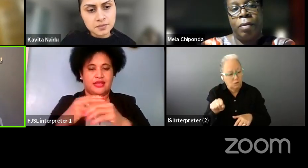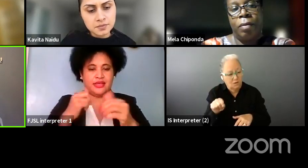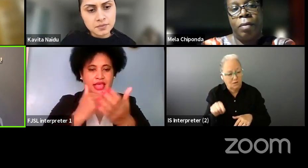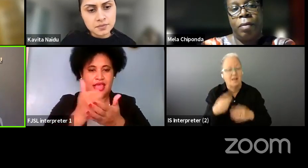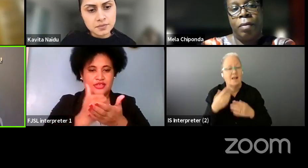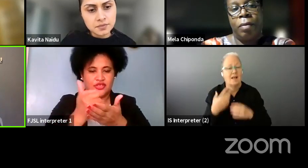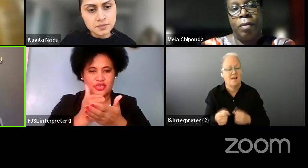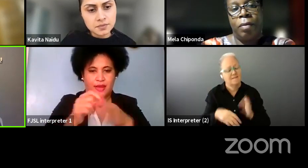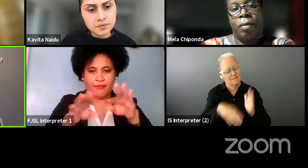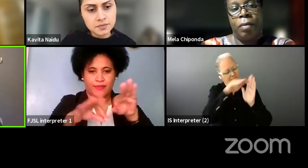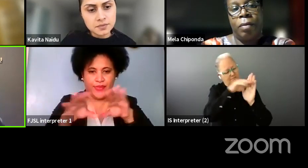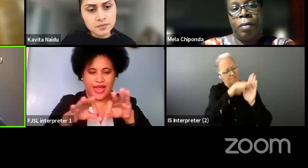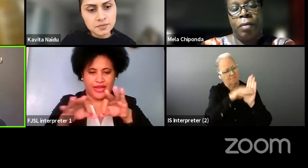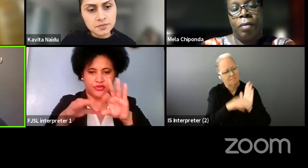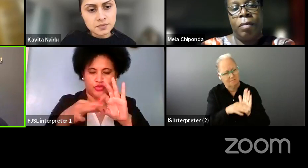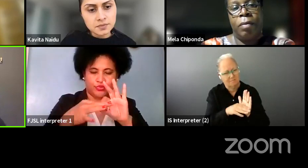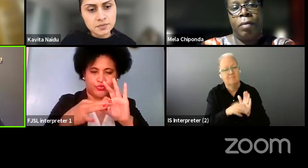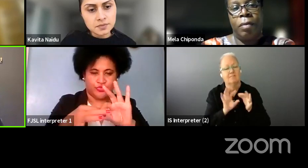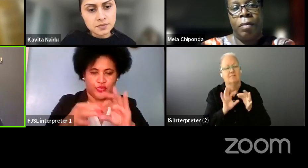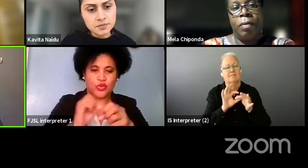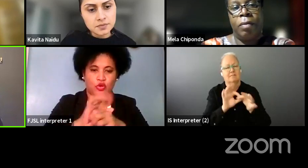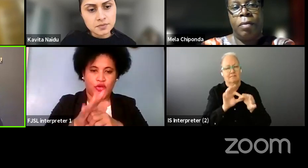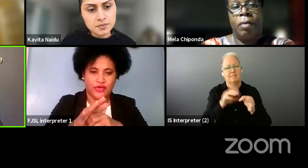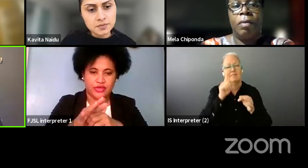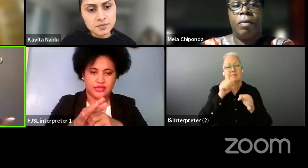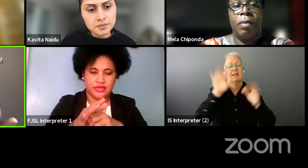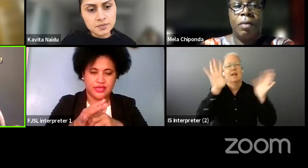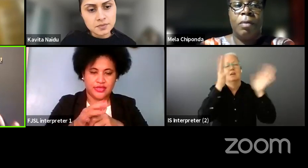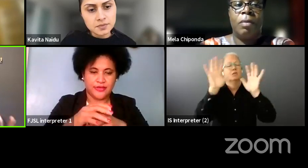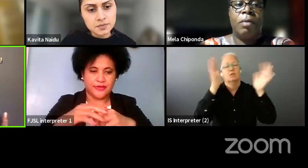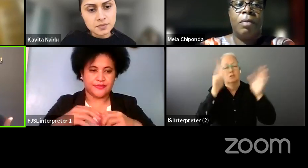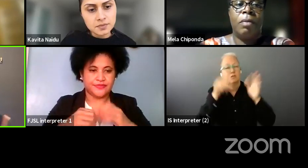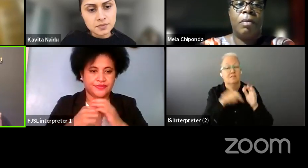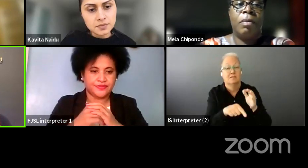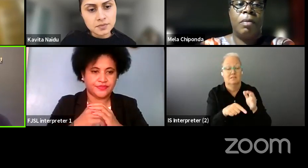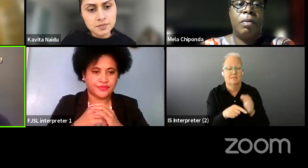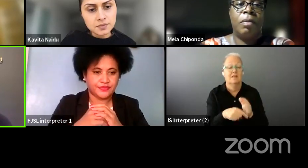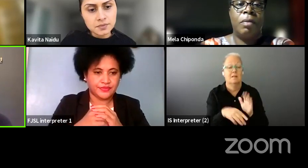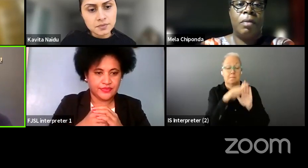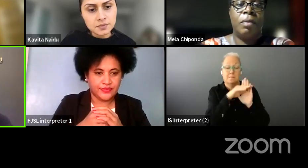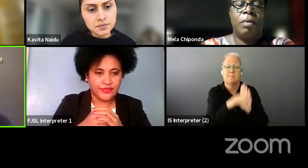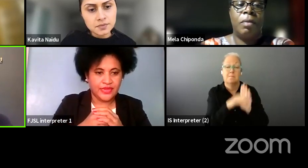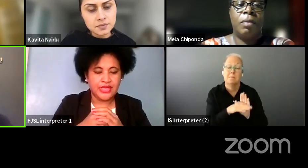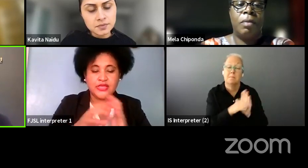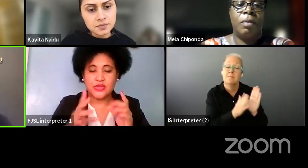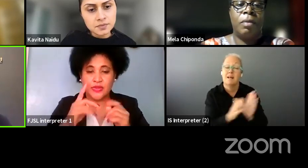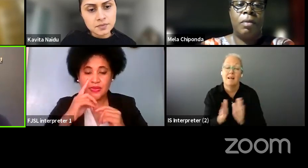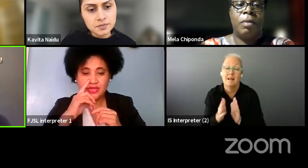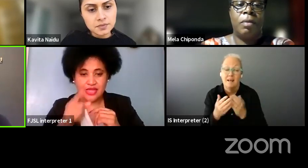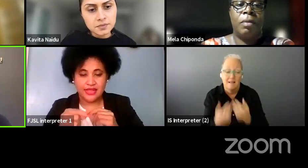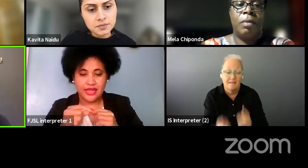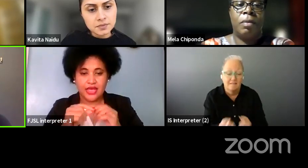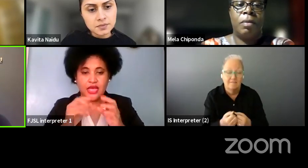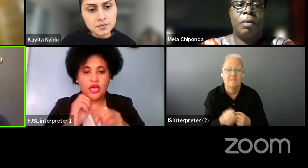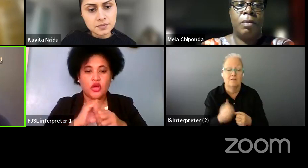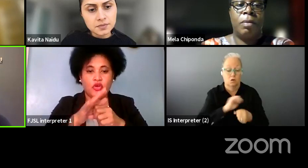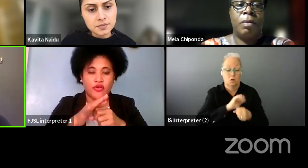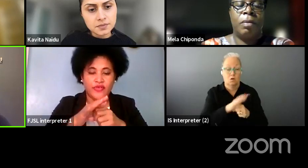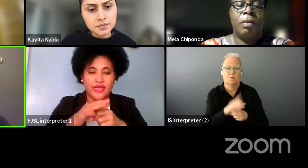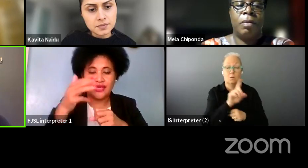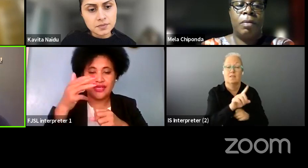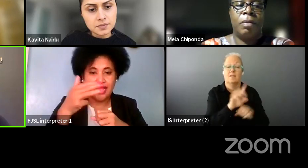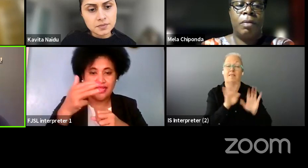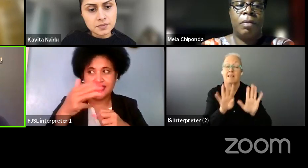climate change. And now in this action plan, the AU actually acknowledges how COVID-19 has exposed the way that